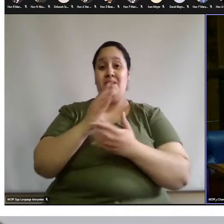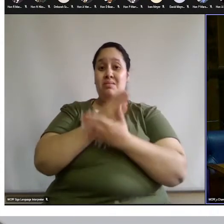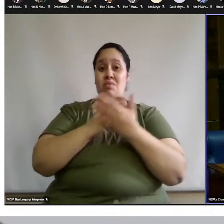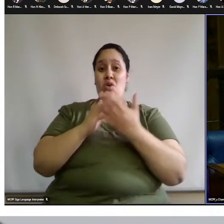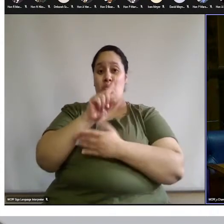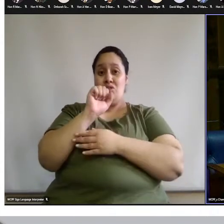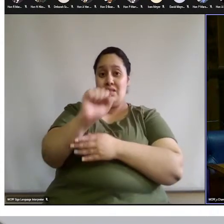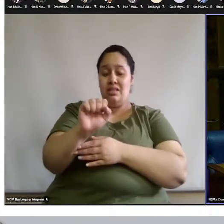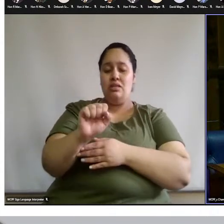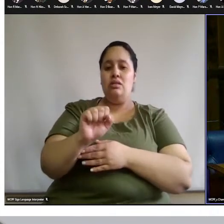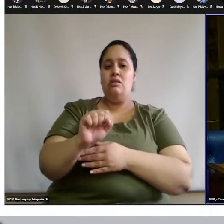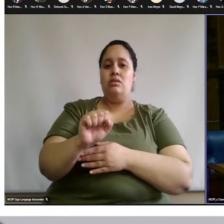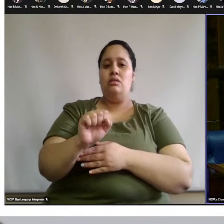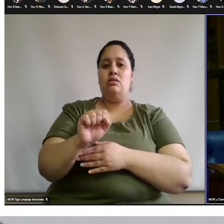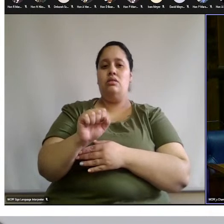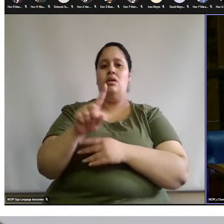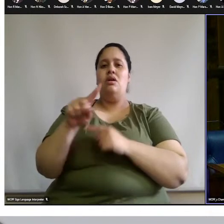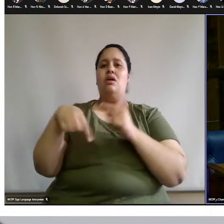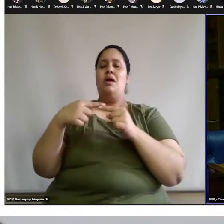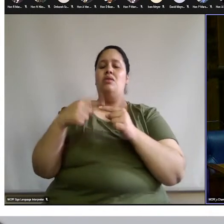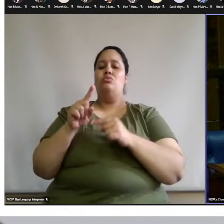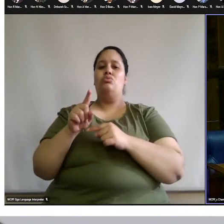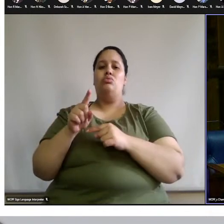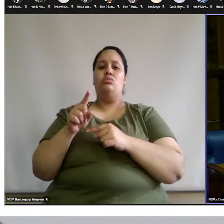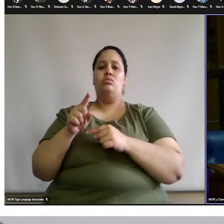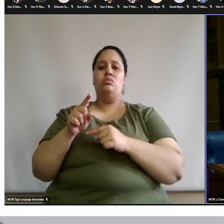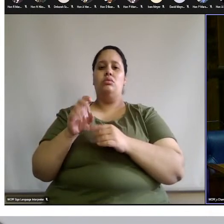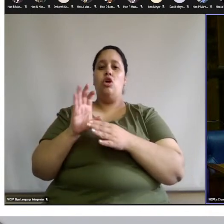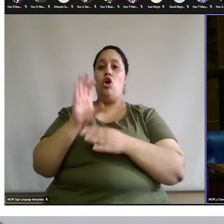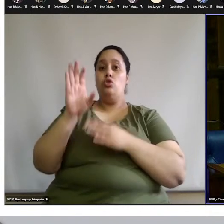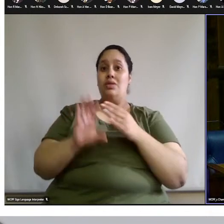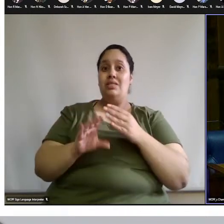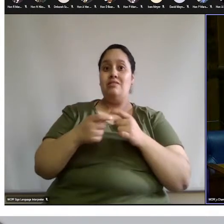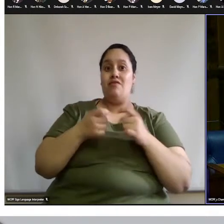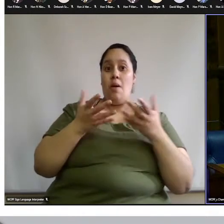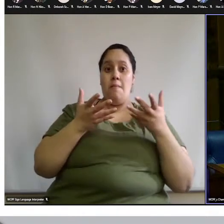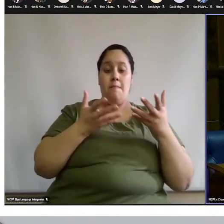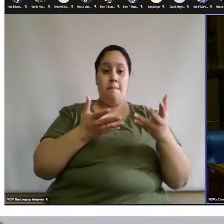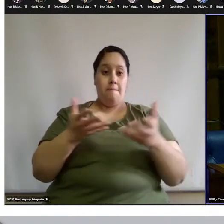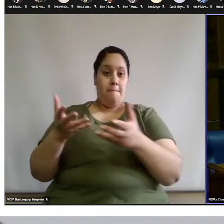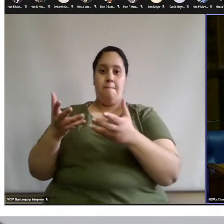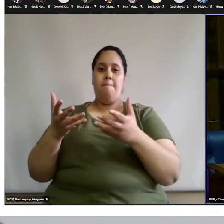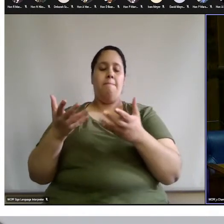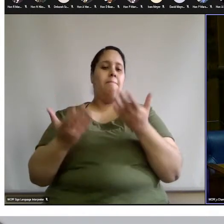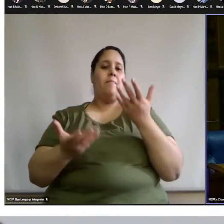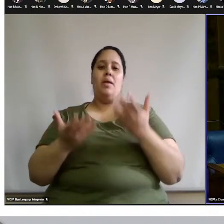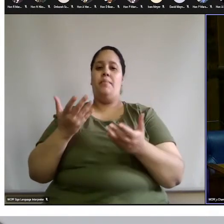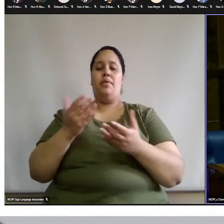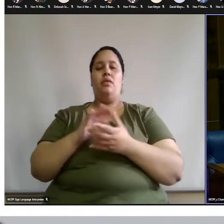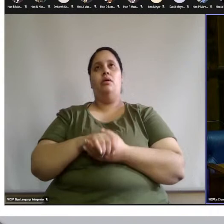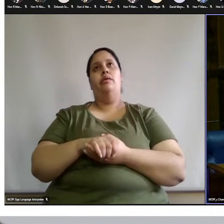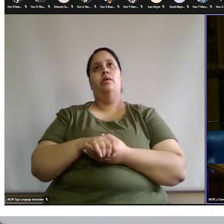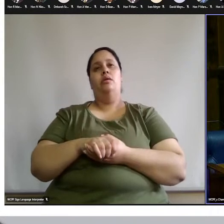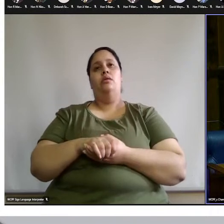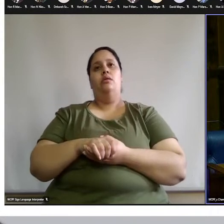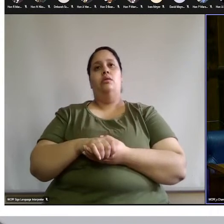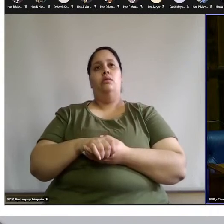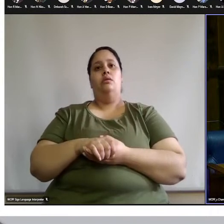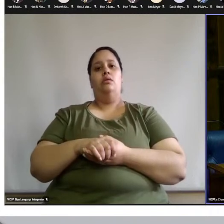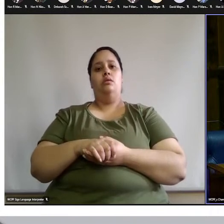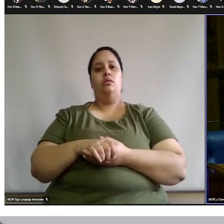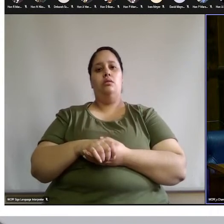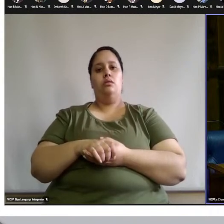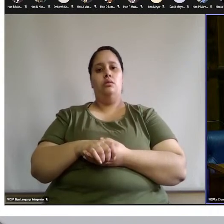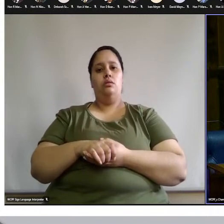is oor wat is die gevolge van miskien ons witskrifte,